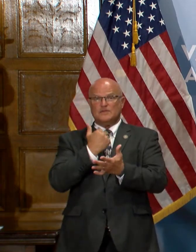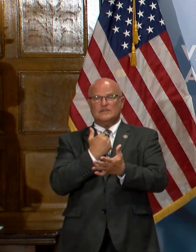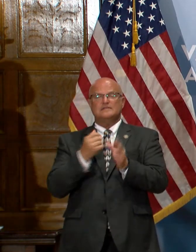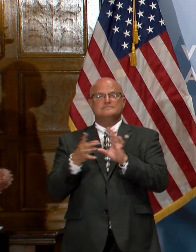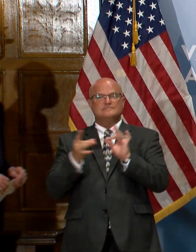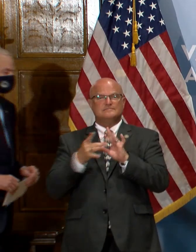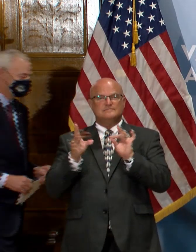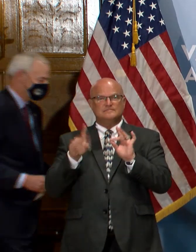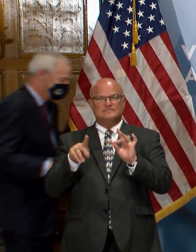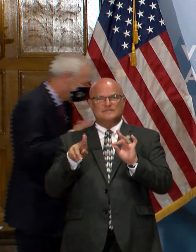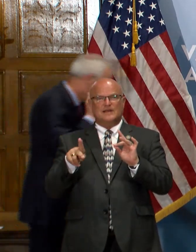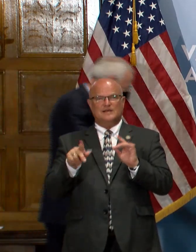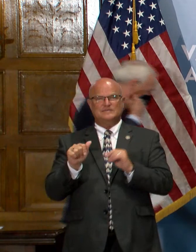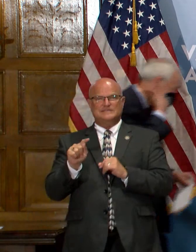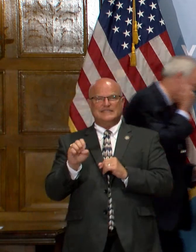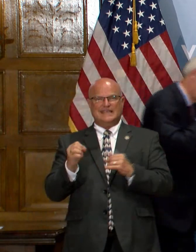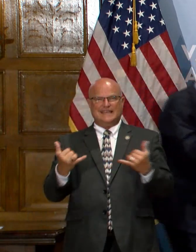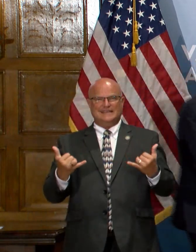that quick update.